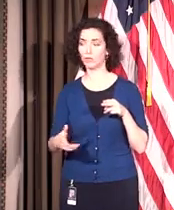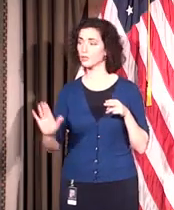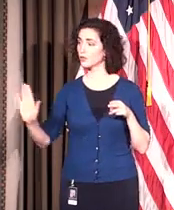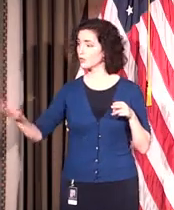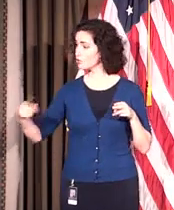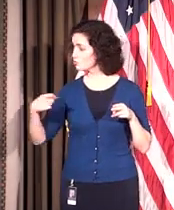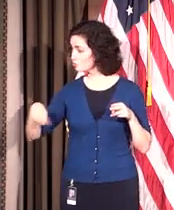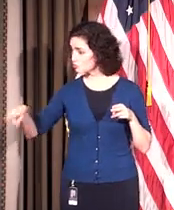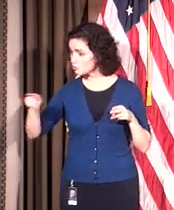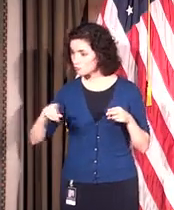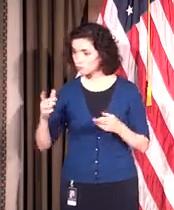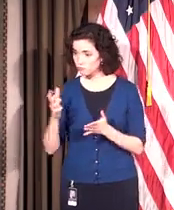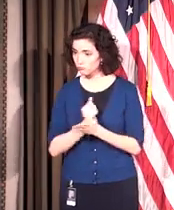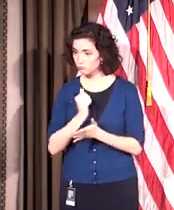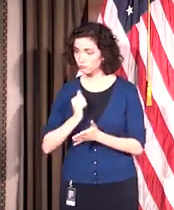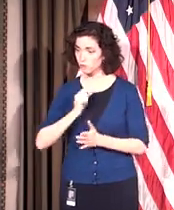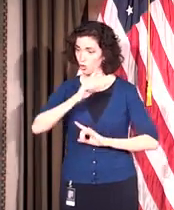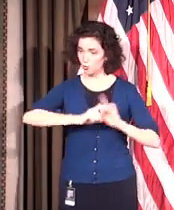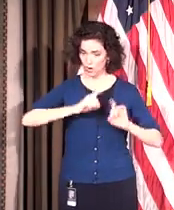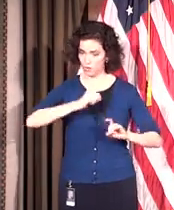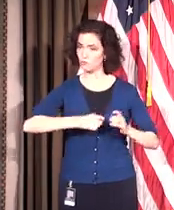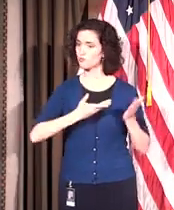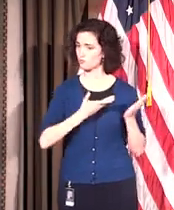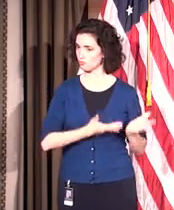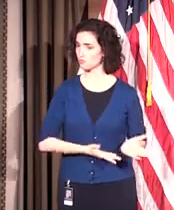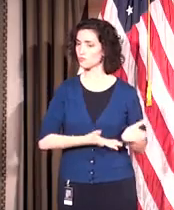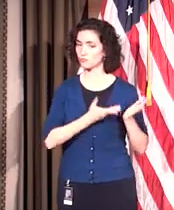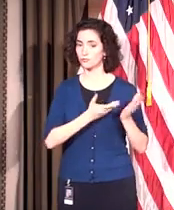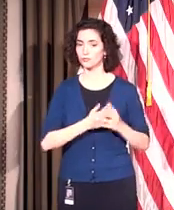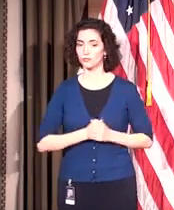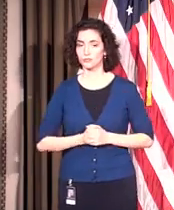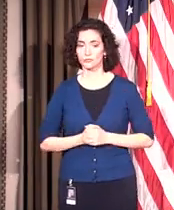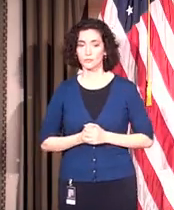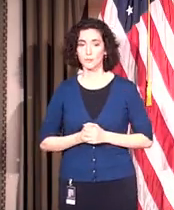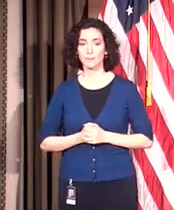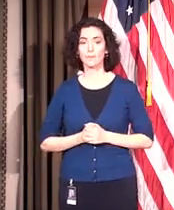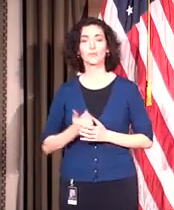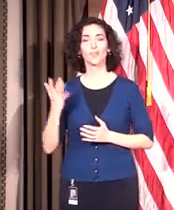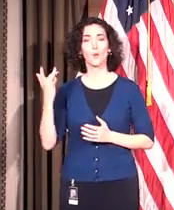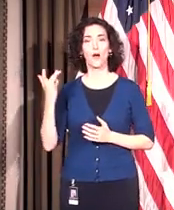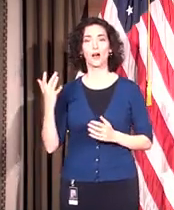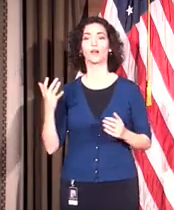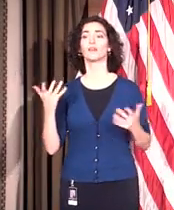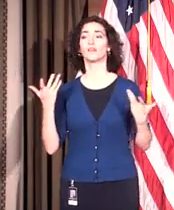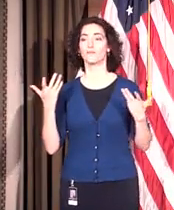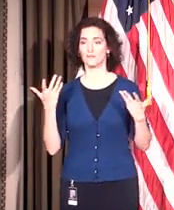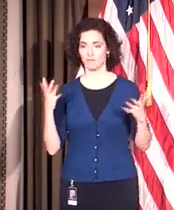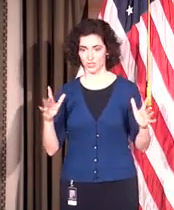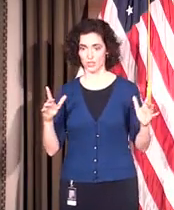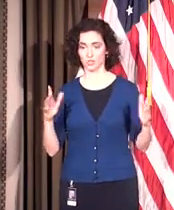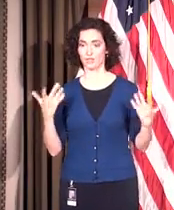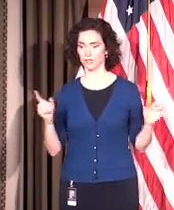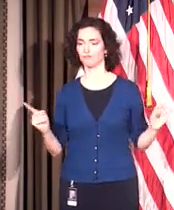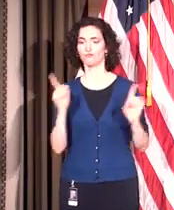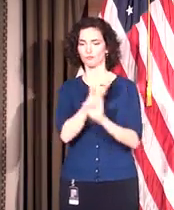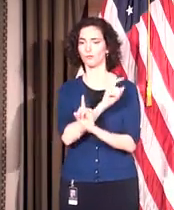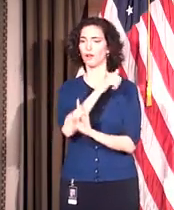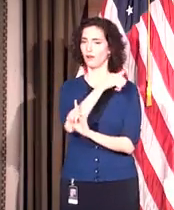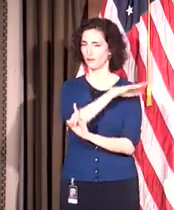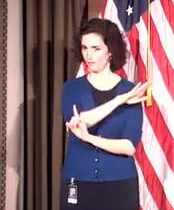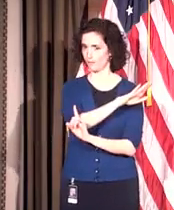have a question or two for Colonel Davis, feel free to ask him while he's here, because I'm going to excuse him once he's